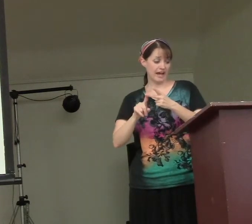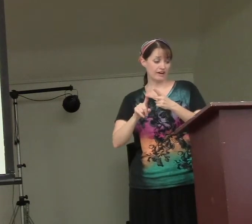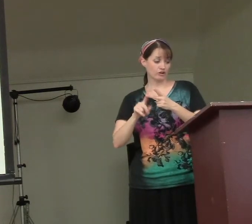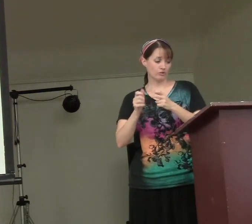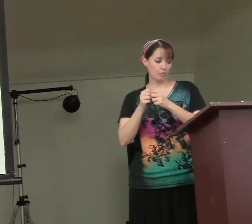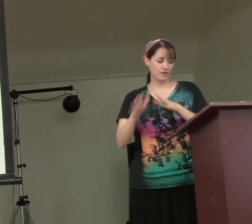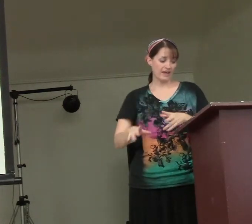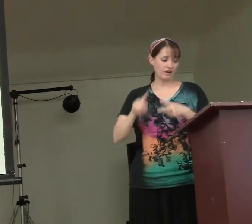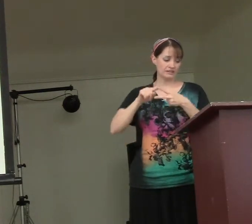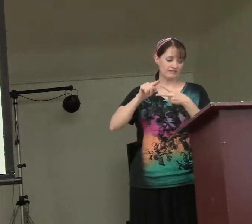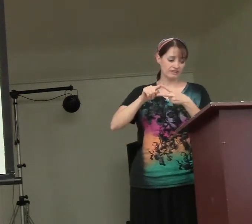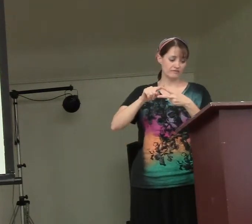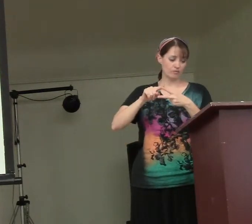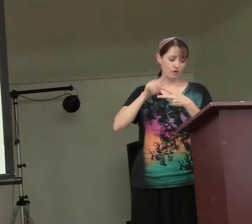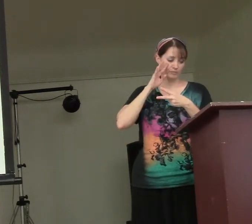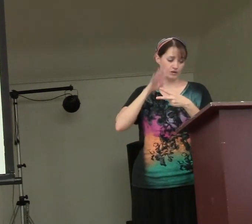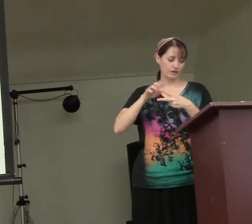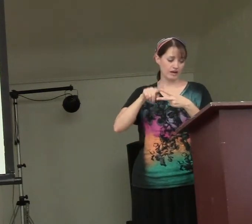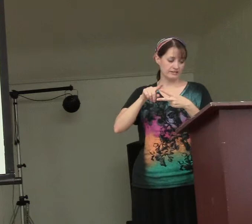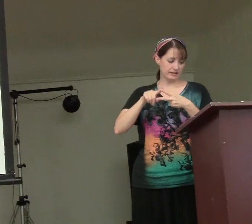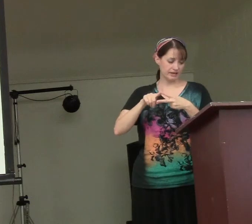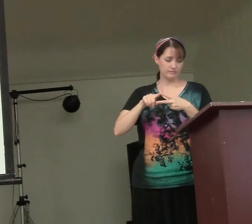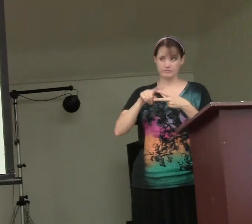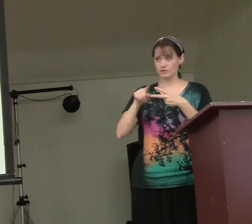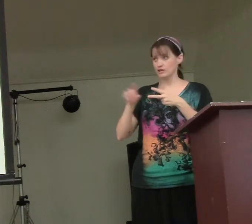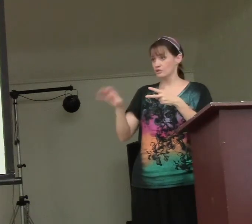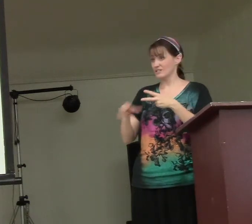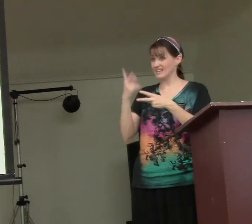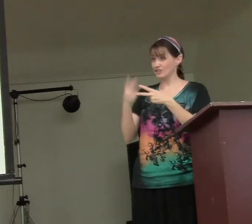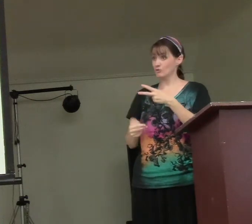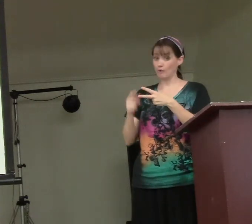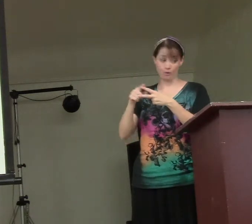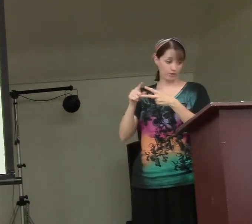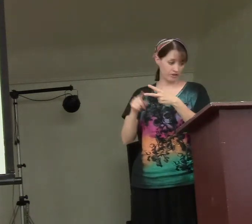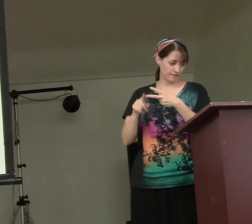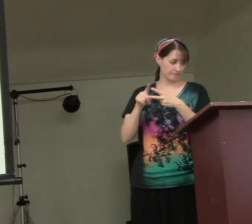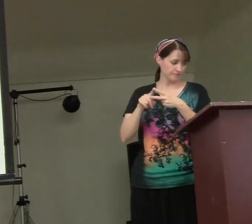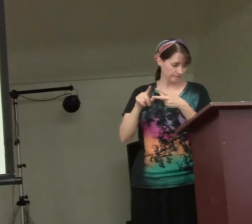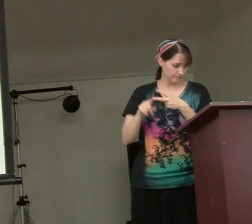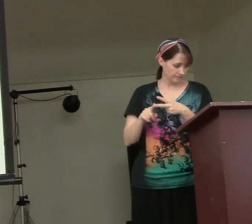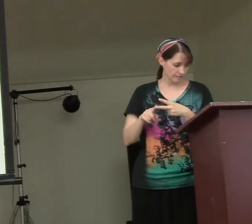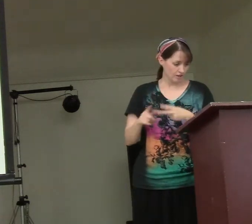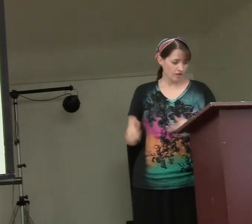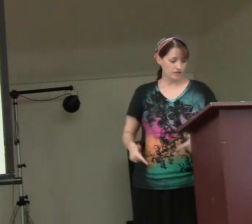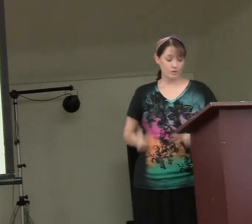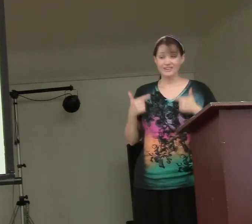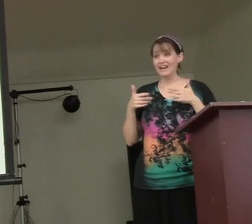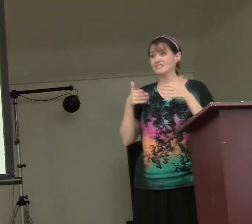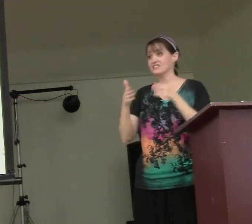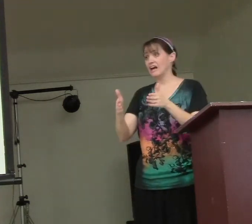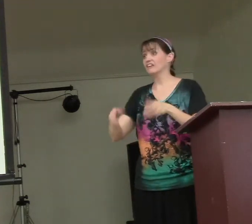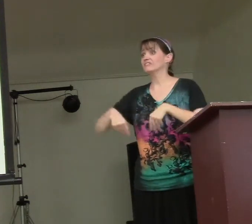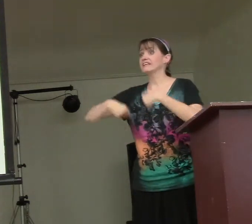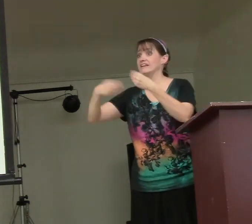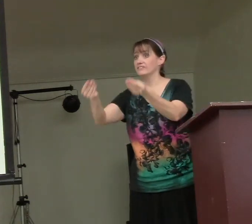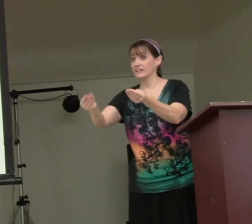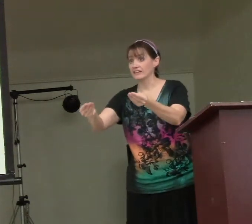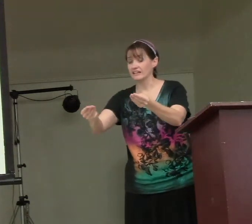latter without leaving the former undone. So he's saying, do both. So a lifestyle of giving, it's